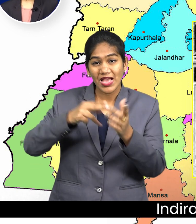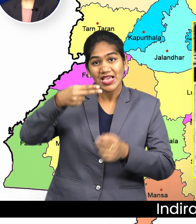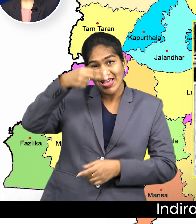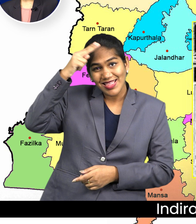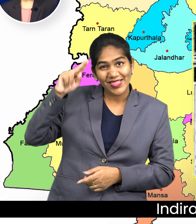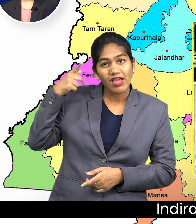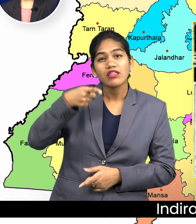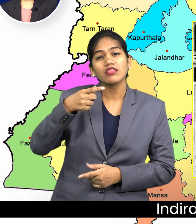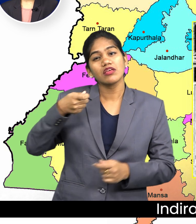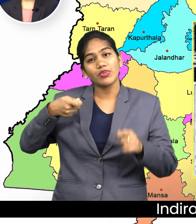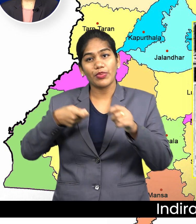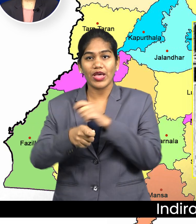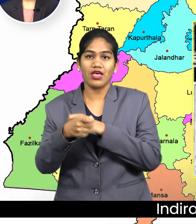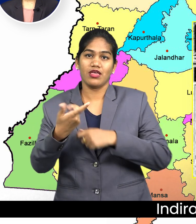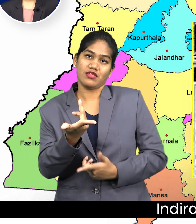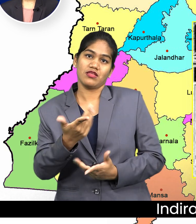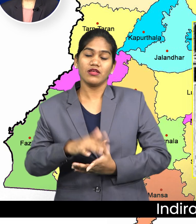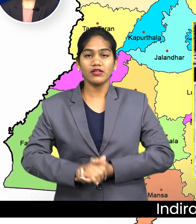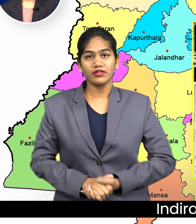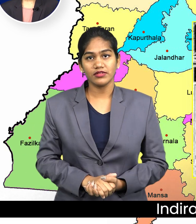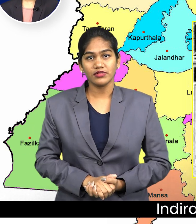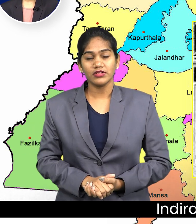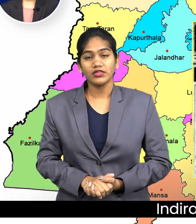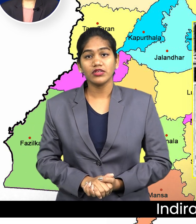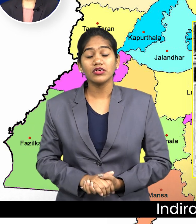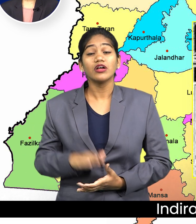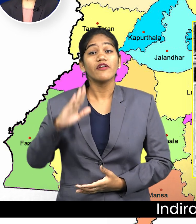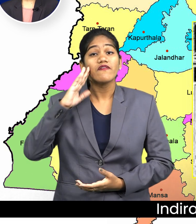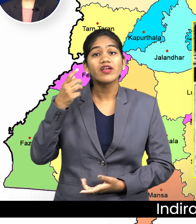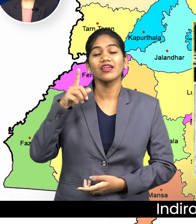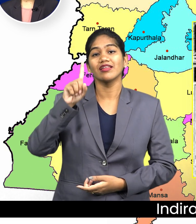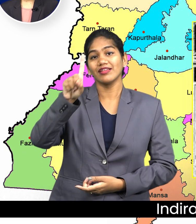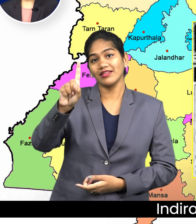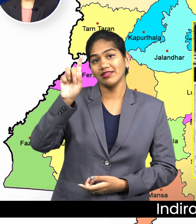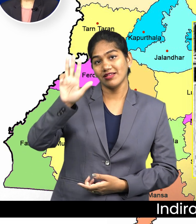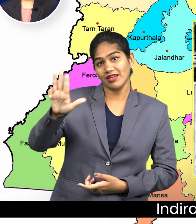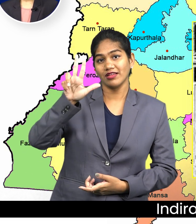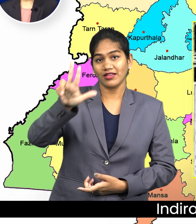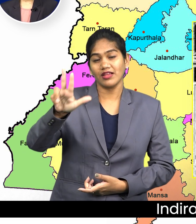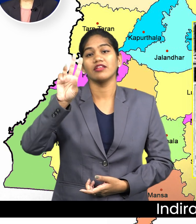Indira Gandhi in 1984.